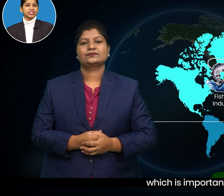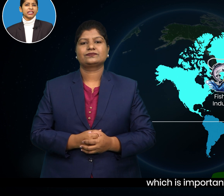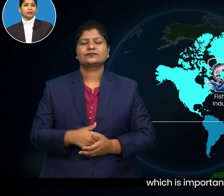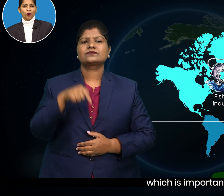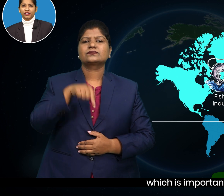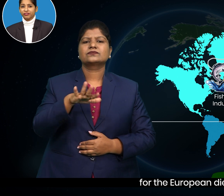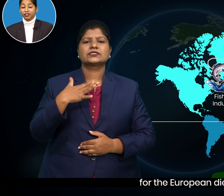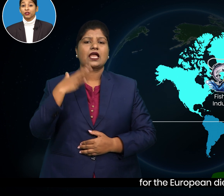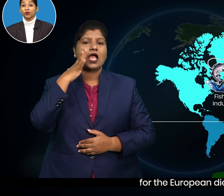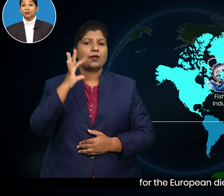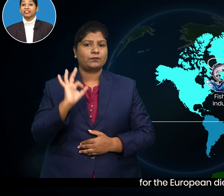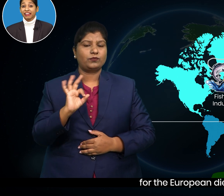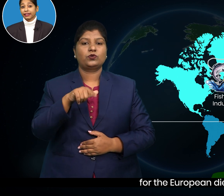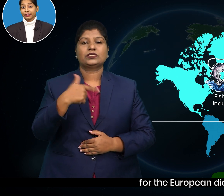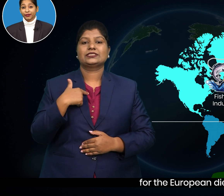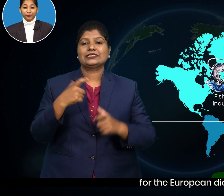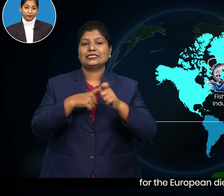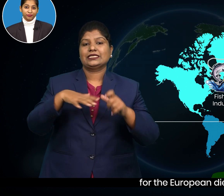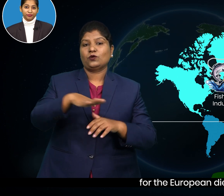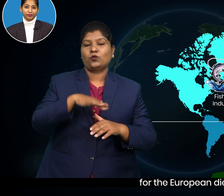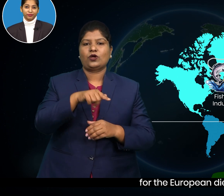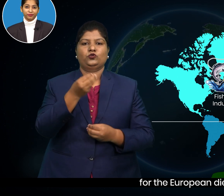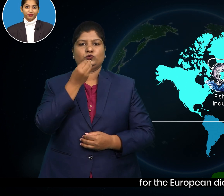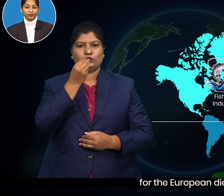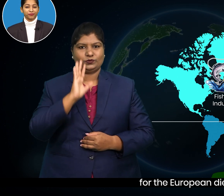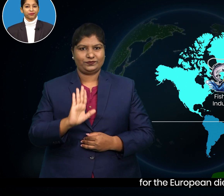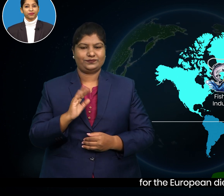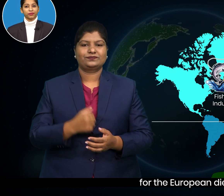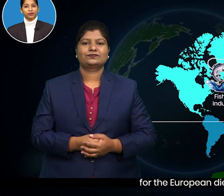which is important for the European diet.